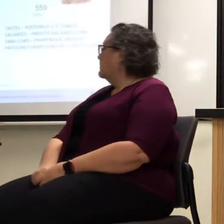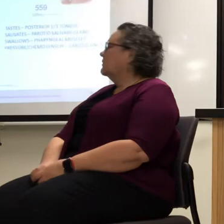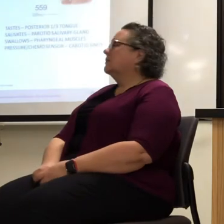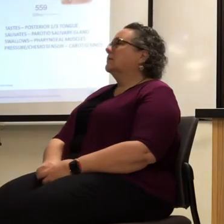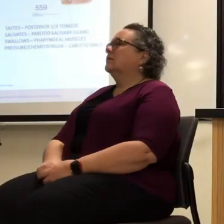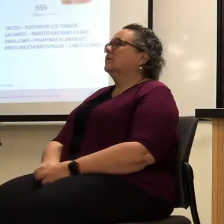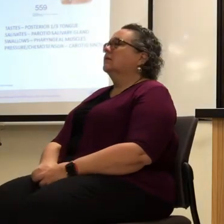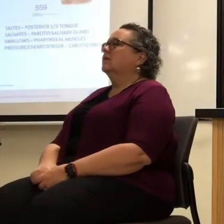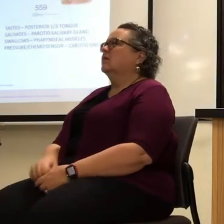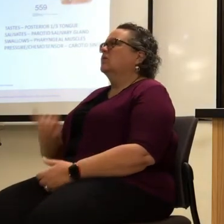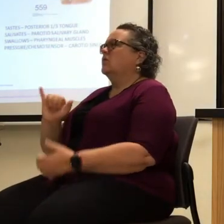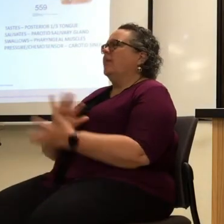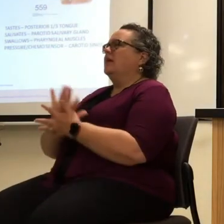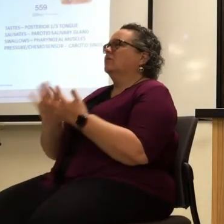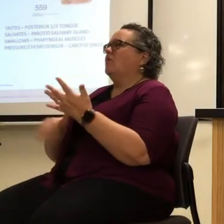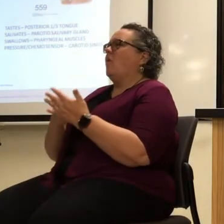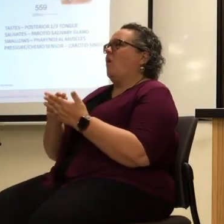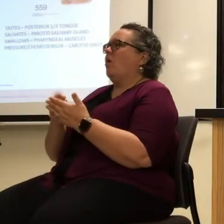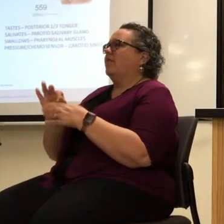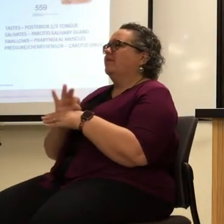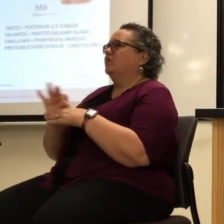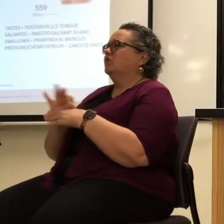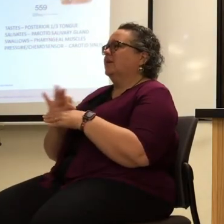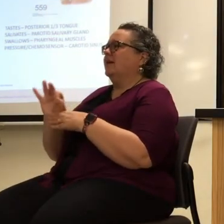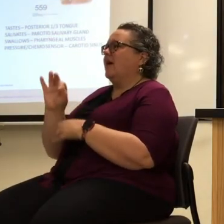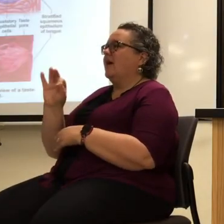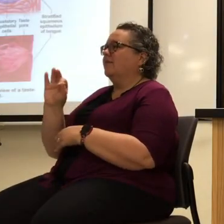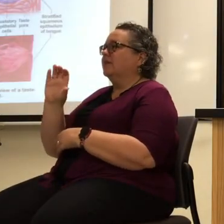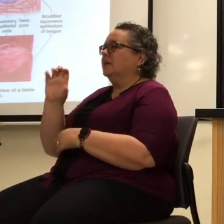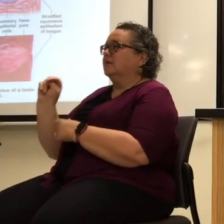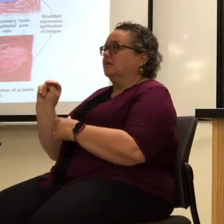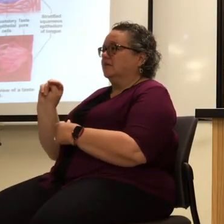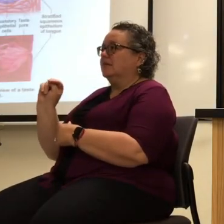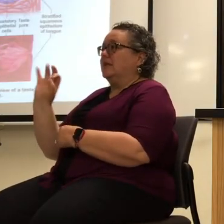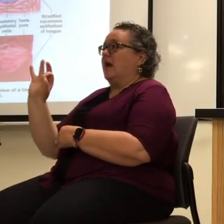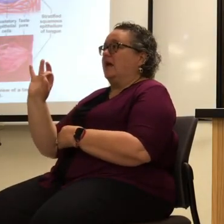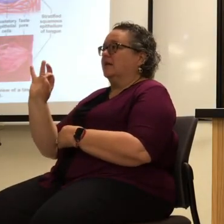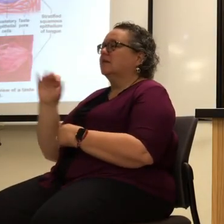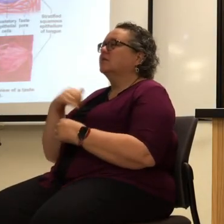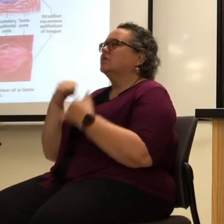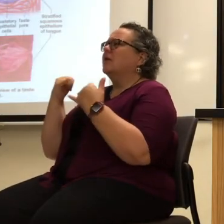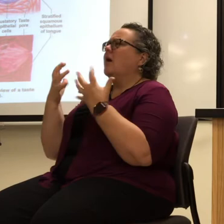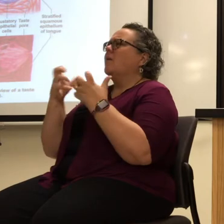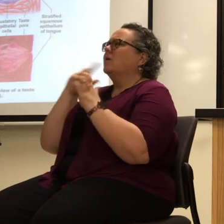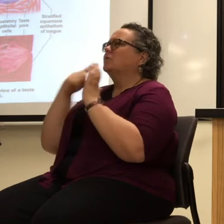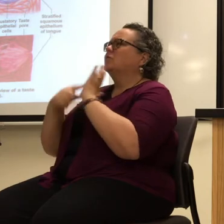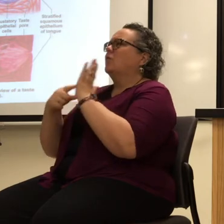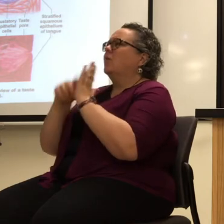Okay, so that's all the function of 9. It's a mixed nerve. I wanted to show you a picture of a taste bud at least.